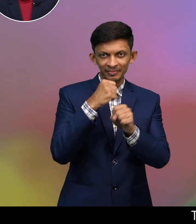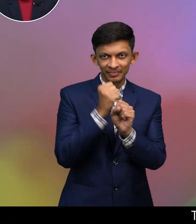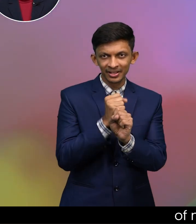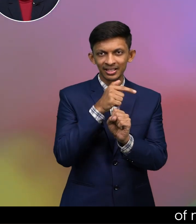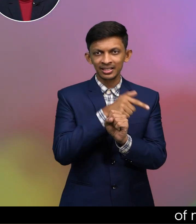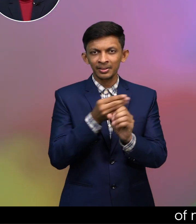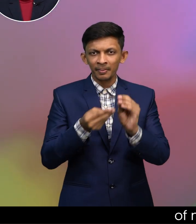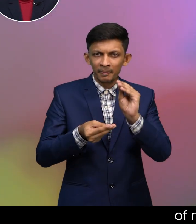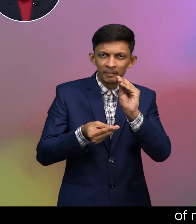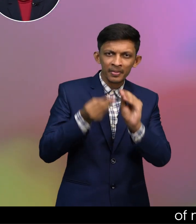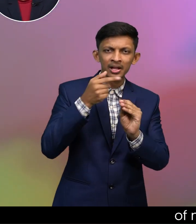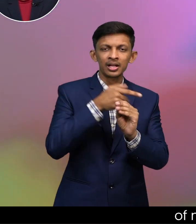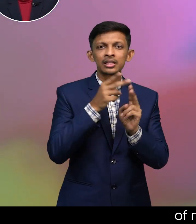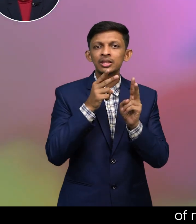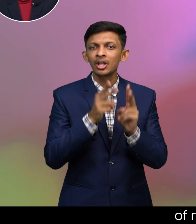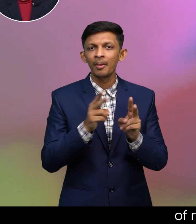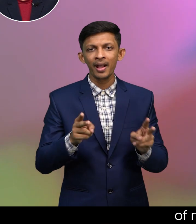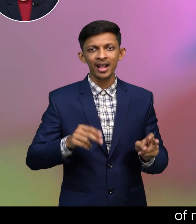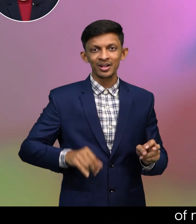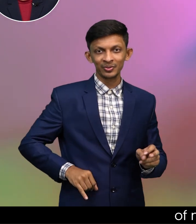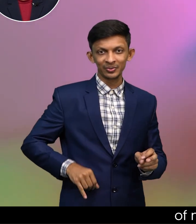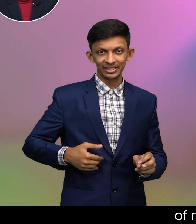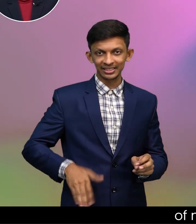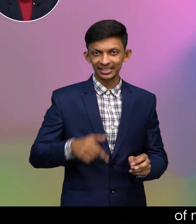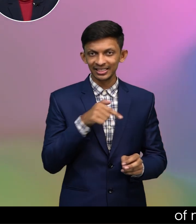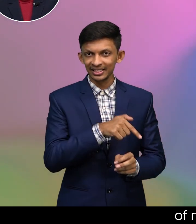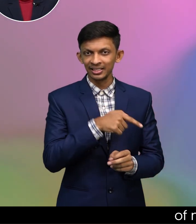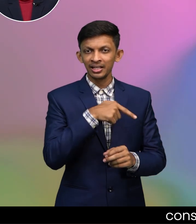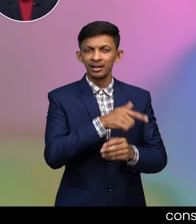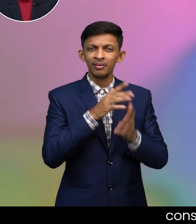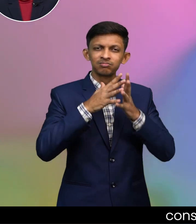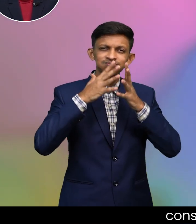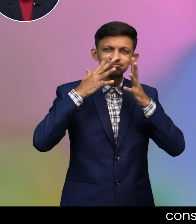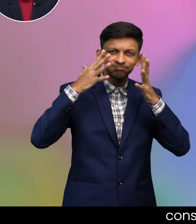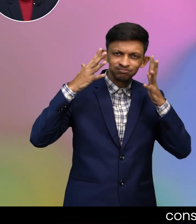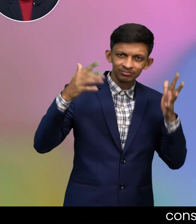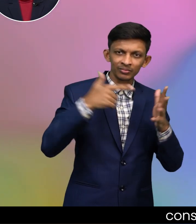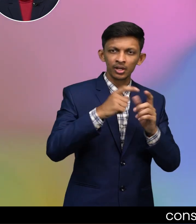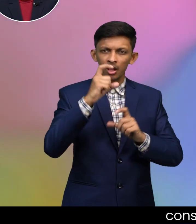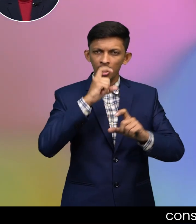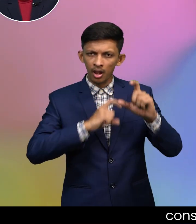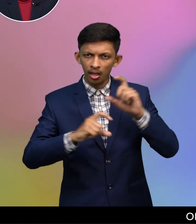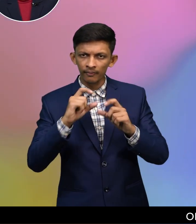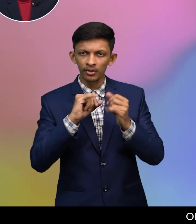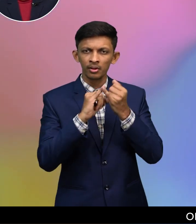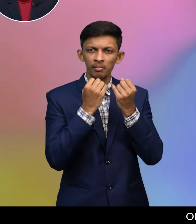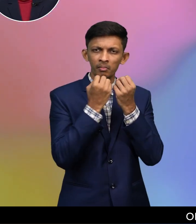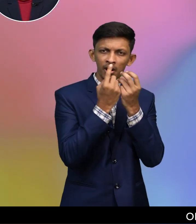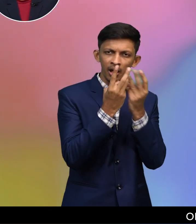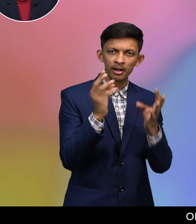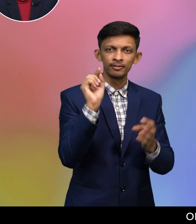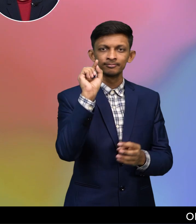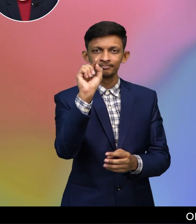Composition of urine. It is a transparent fluid produced by the urinary